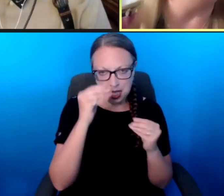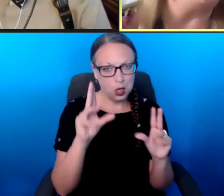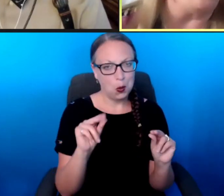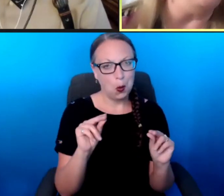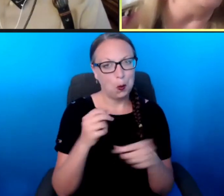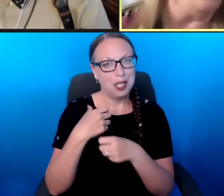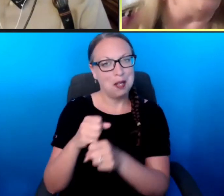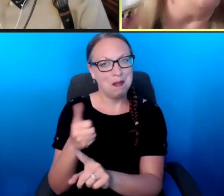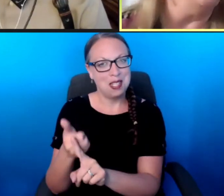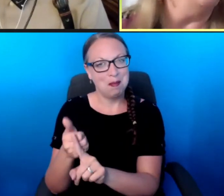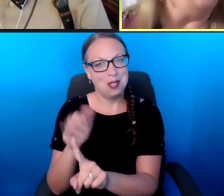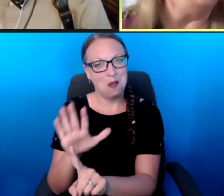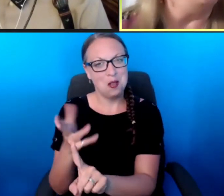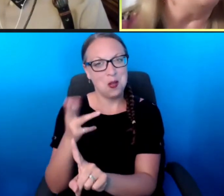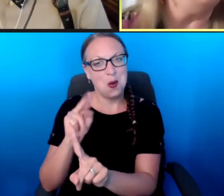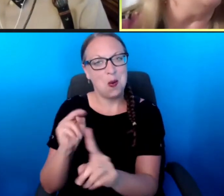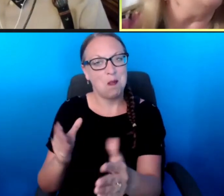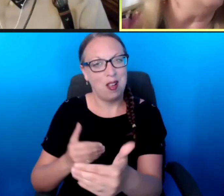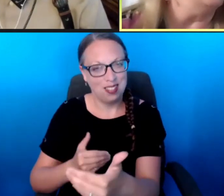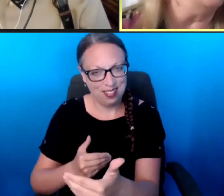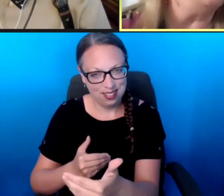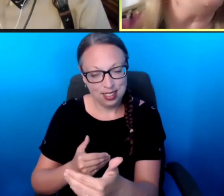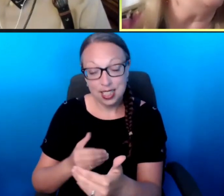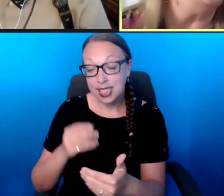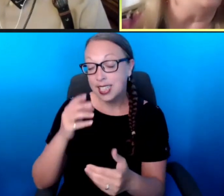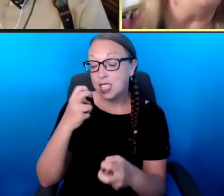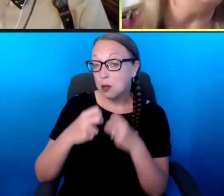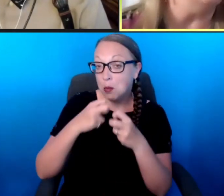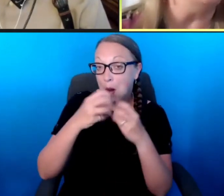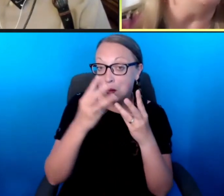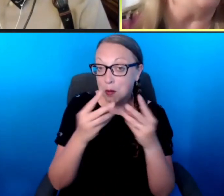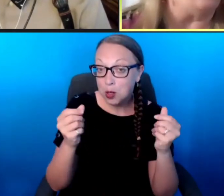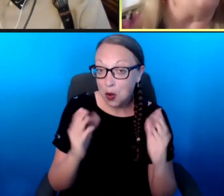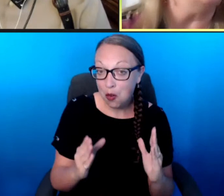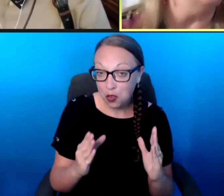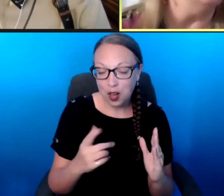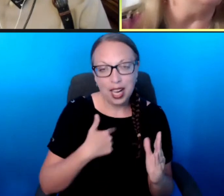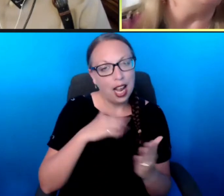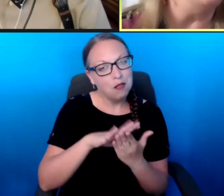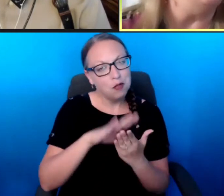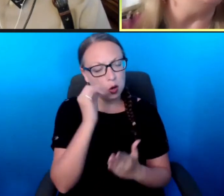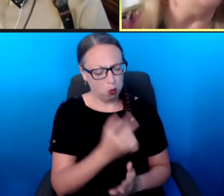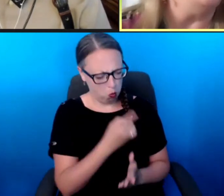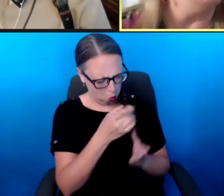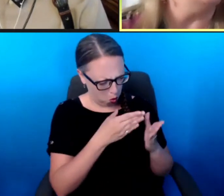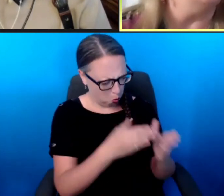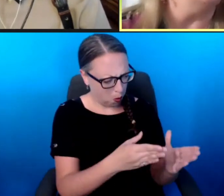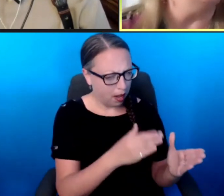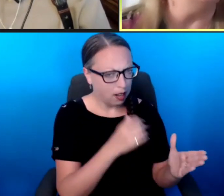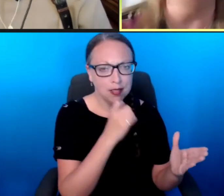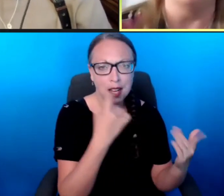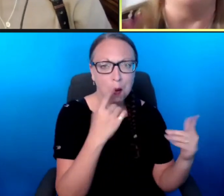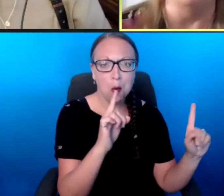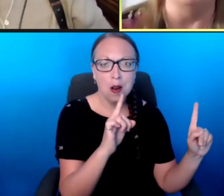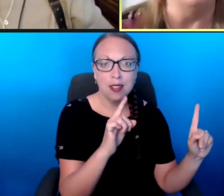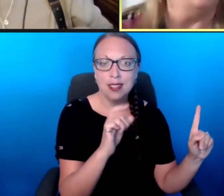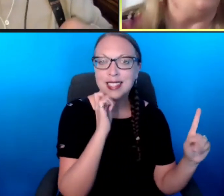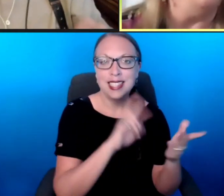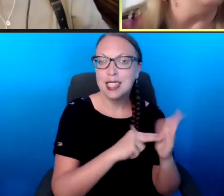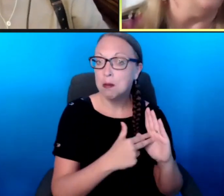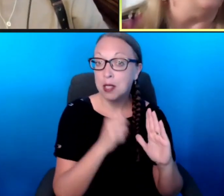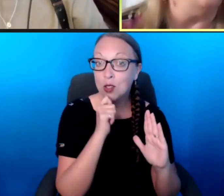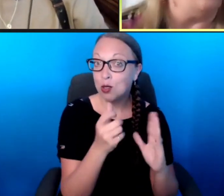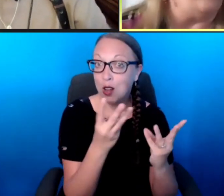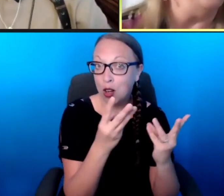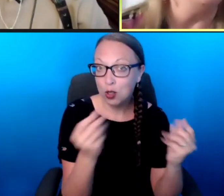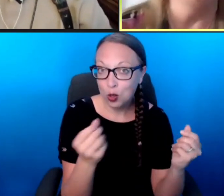more of a problem solver. And what I've learned, just because one way doesn't work out, doesn't mean there's no solution to the problem. He